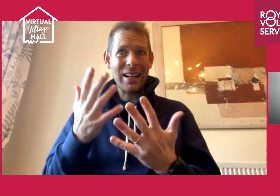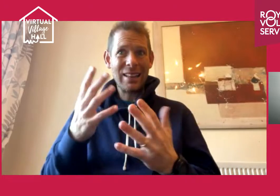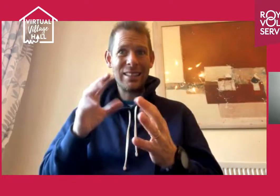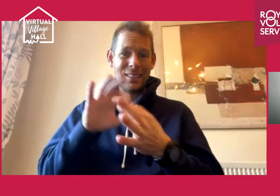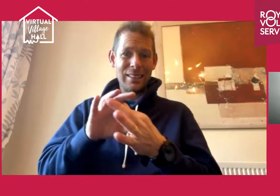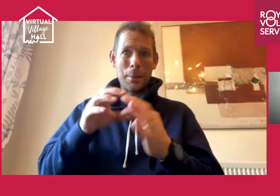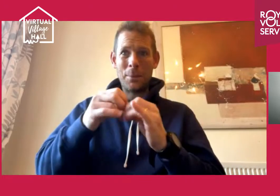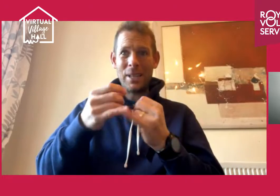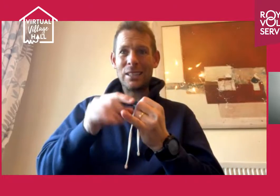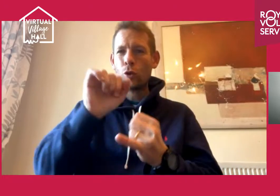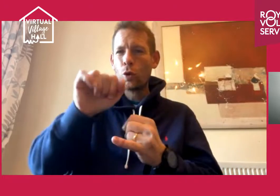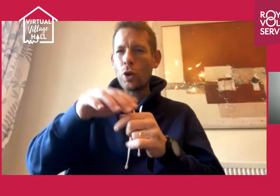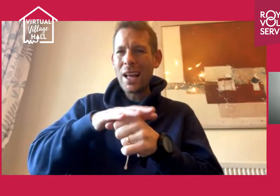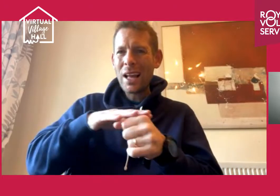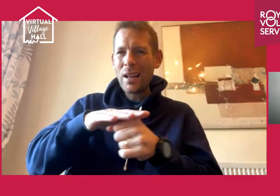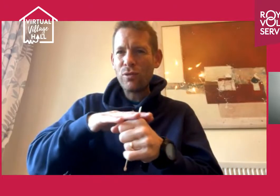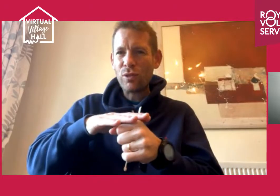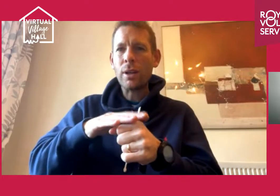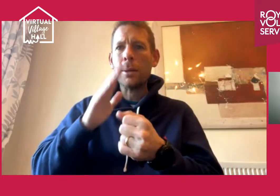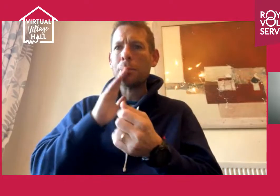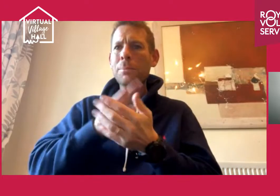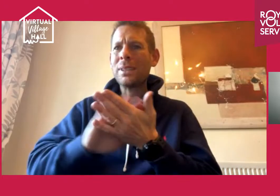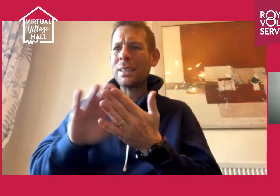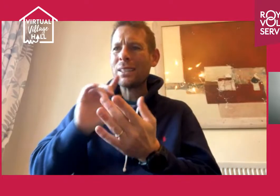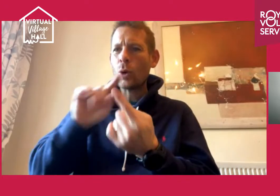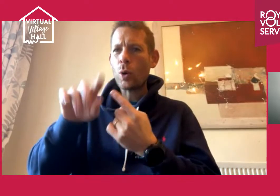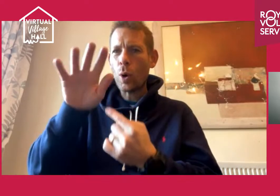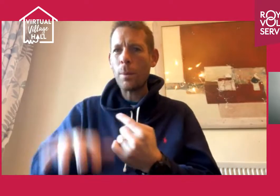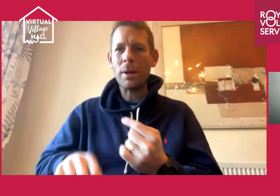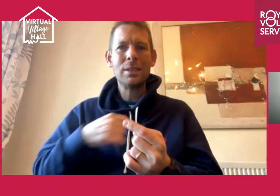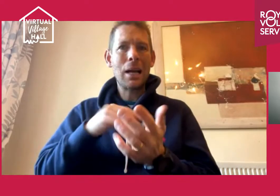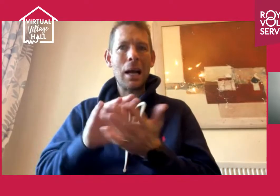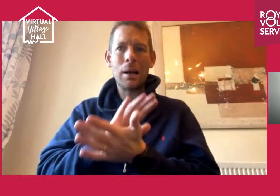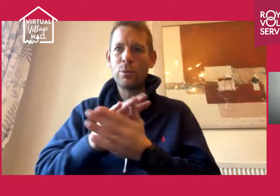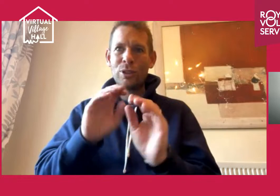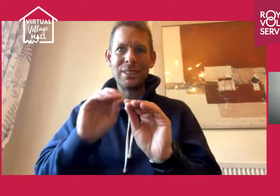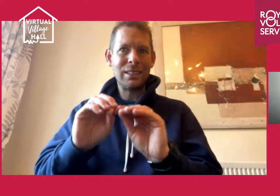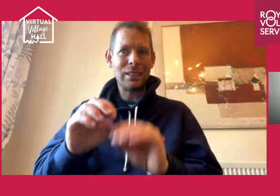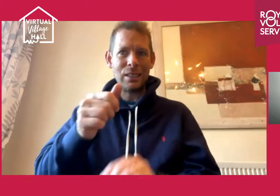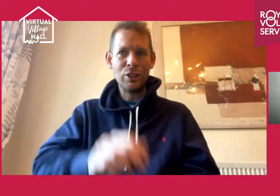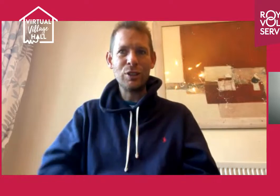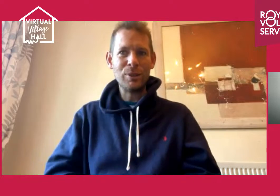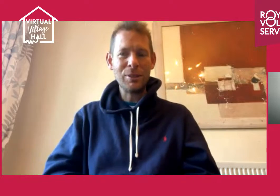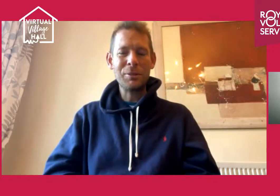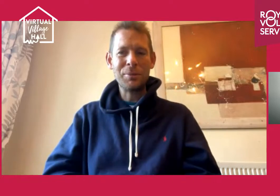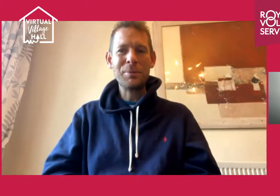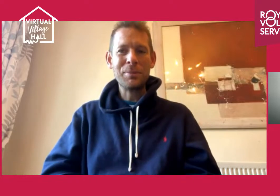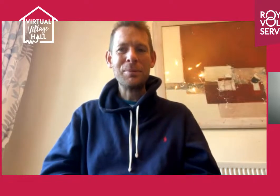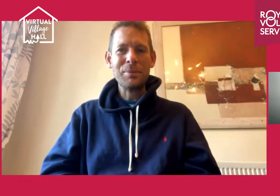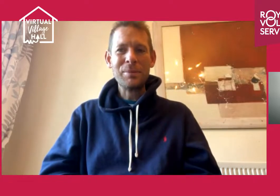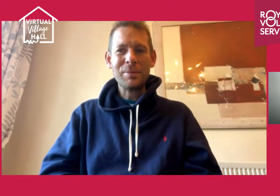if you do want me to teach you anything linked to a particular area of work or interest, please, again, just let me